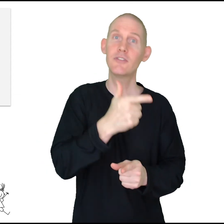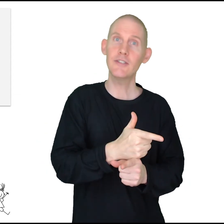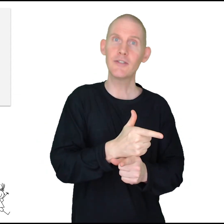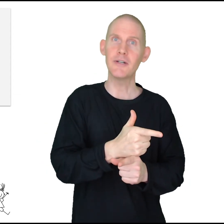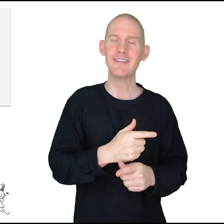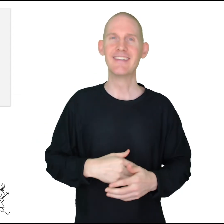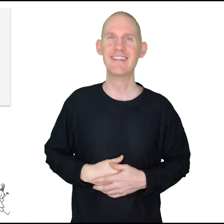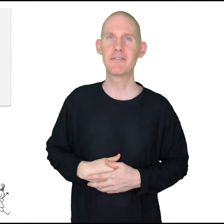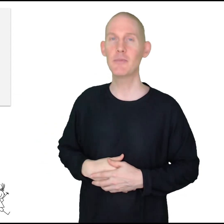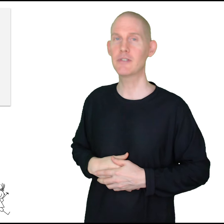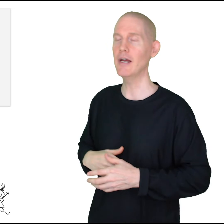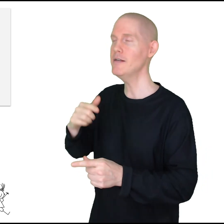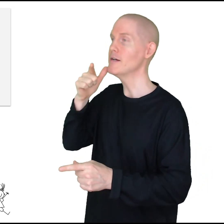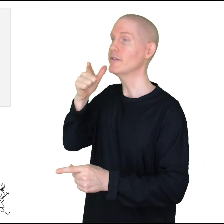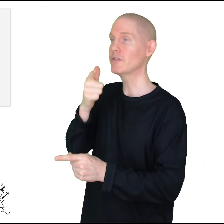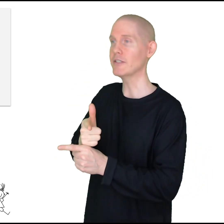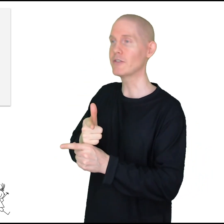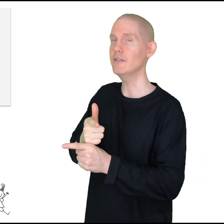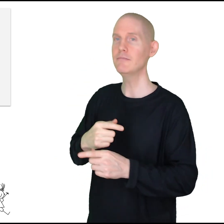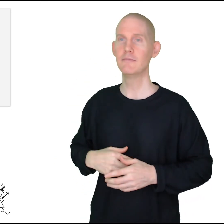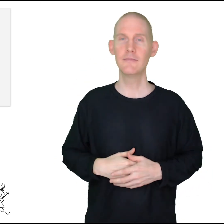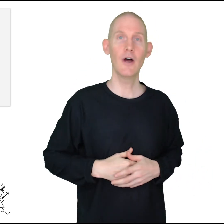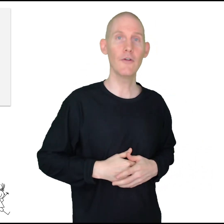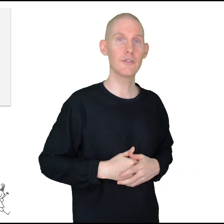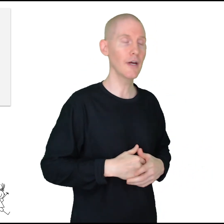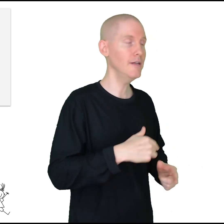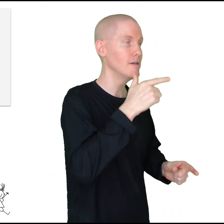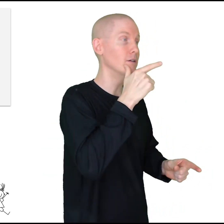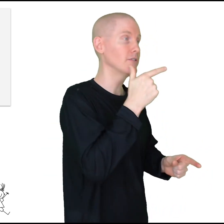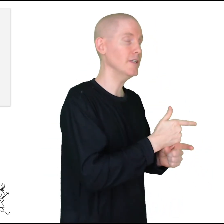Sister. From the side, sister. Other side, sister.